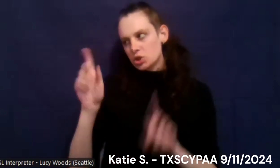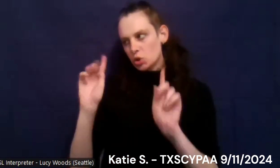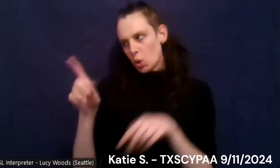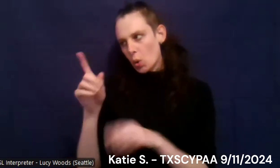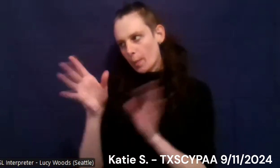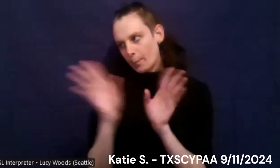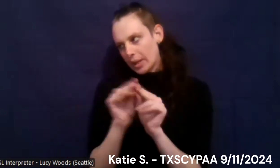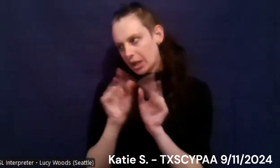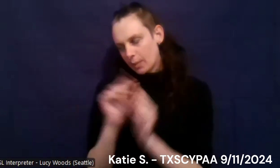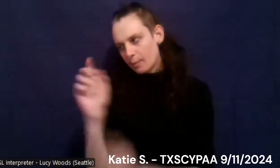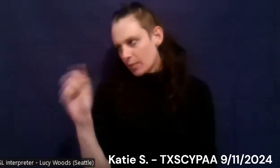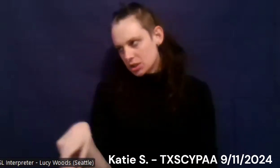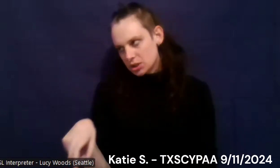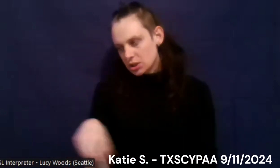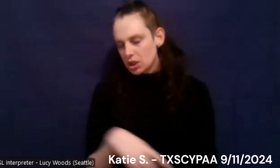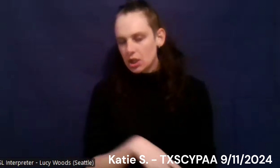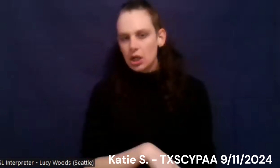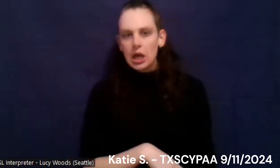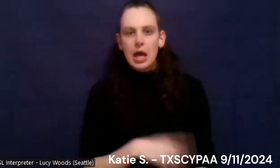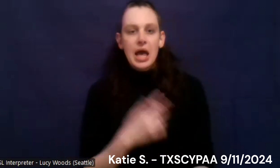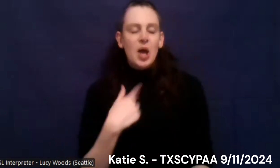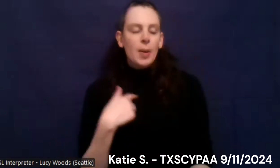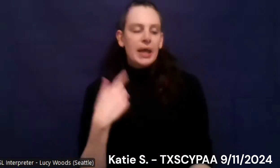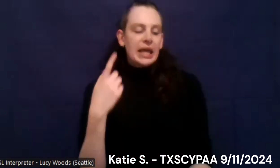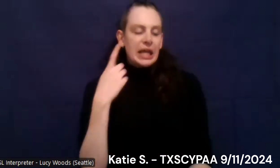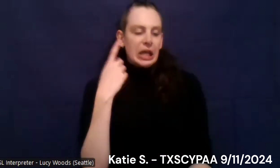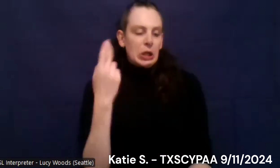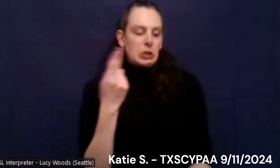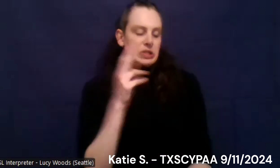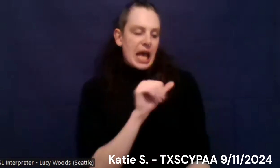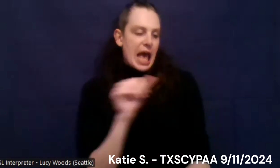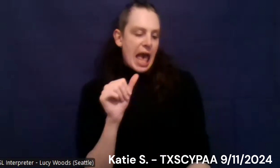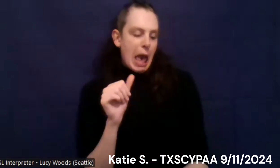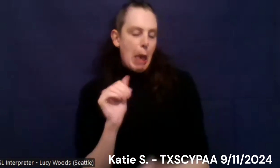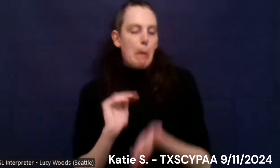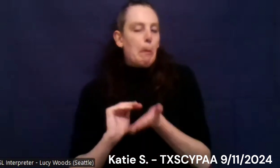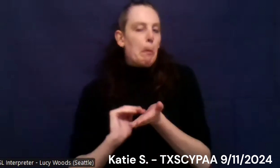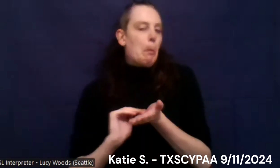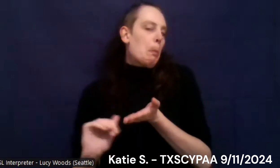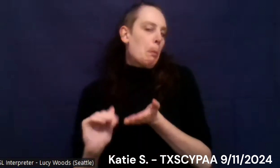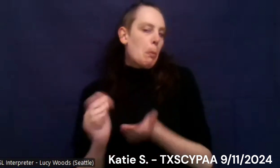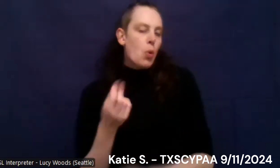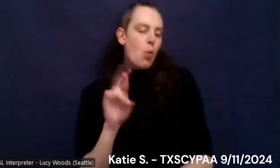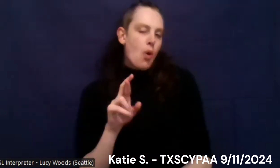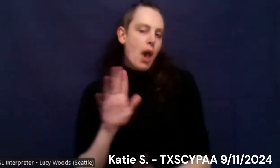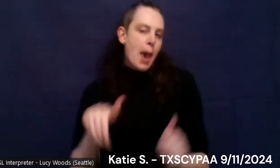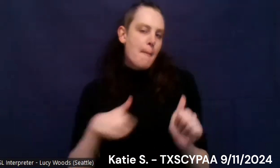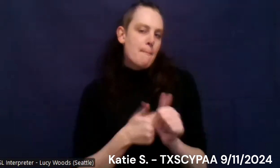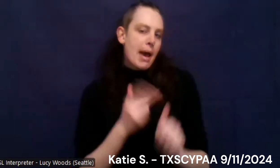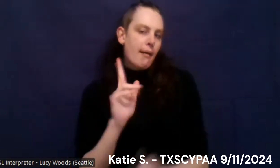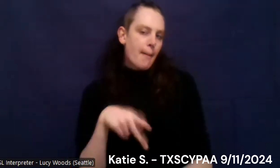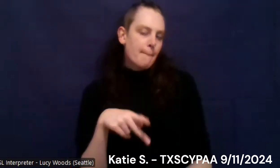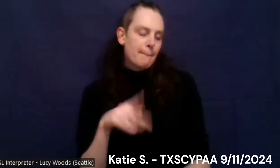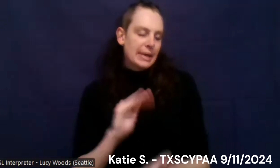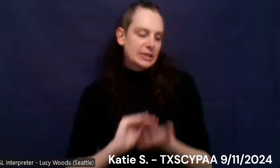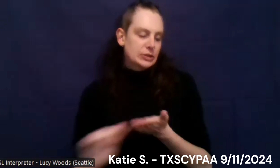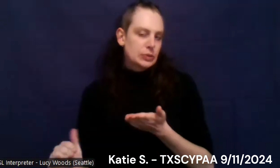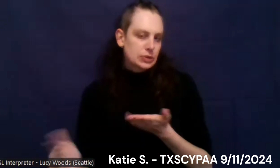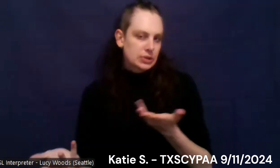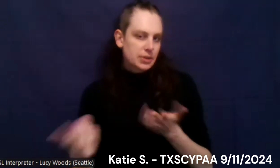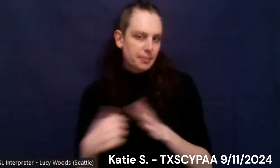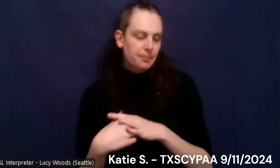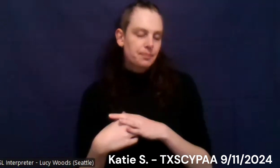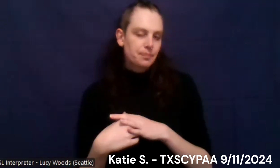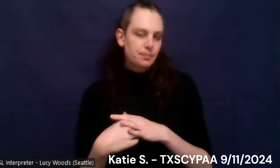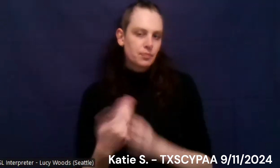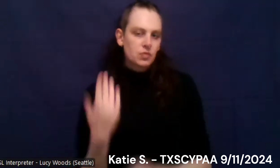had used AA as kind of this excuse or this backup excuse to my dad multiple times at this point. I